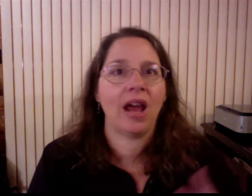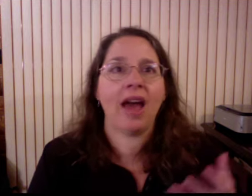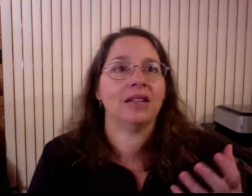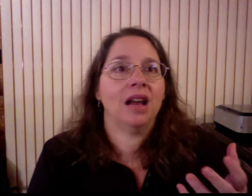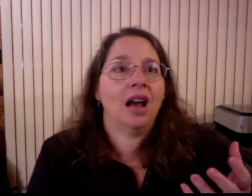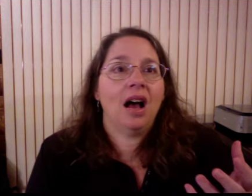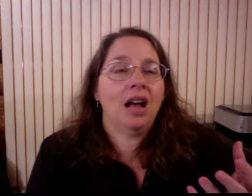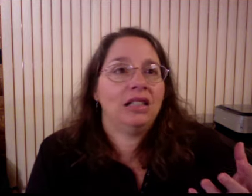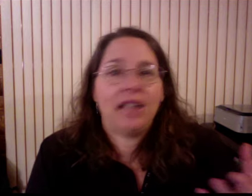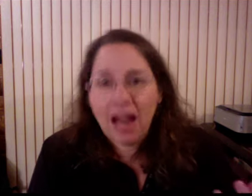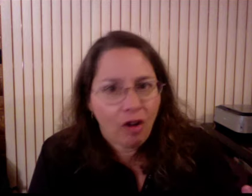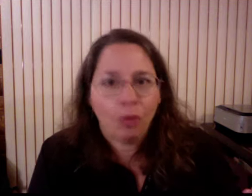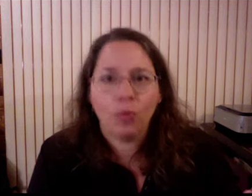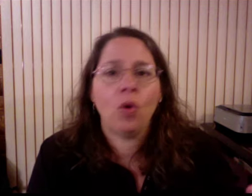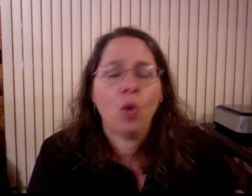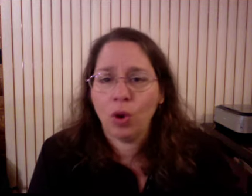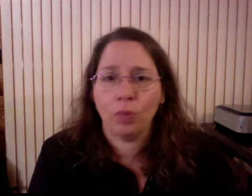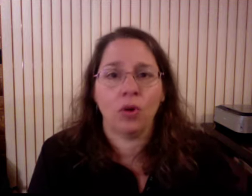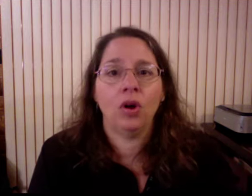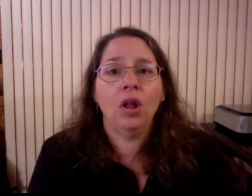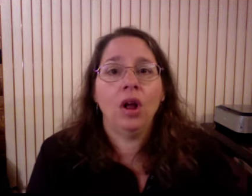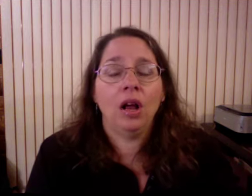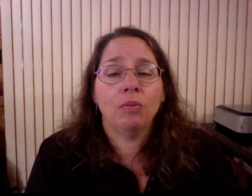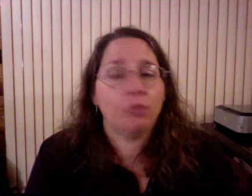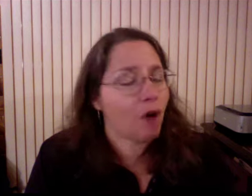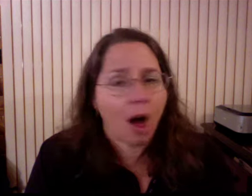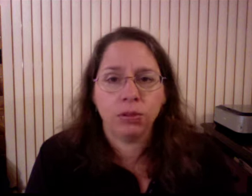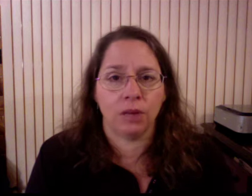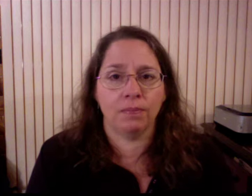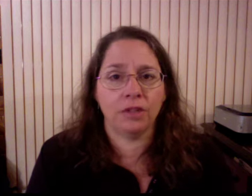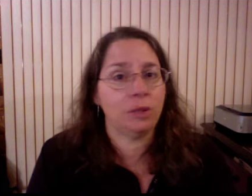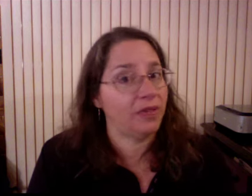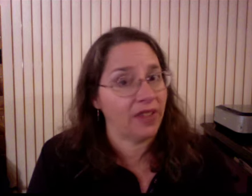as a terrible, horrible problem to be fixed,